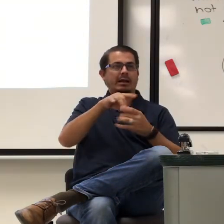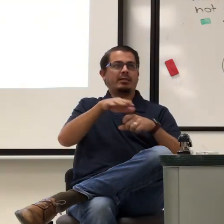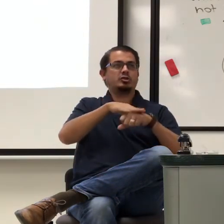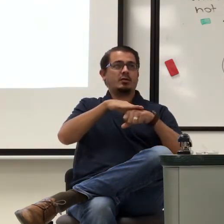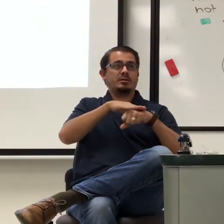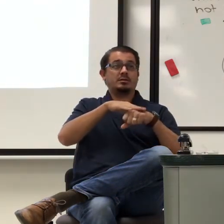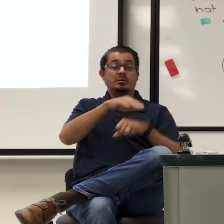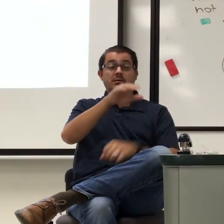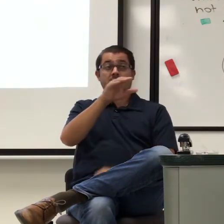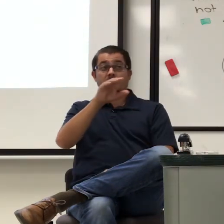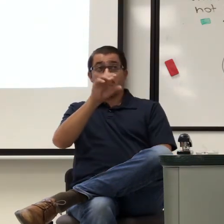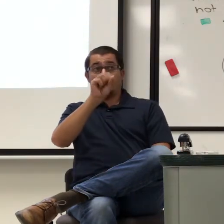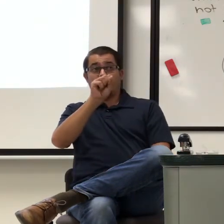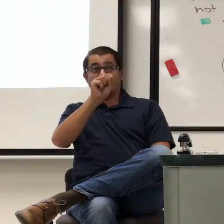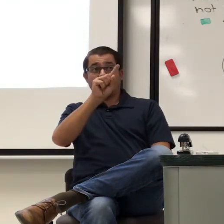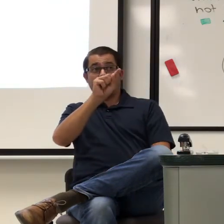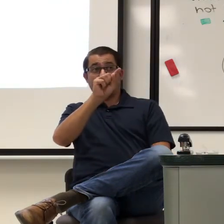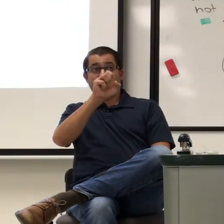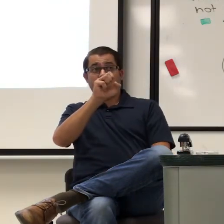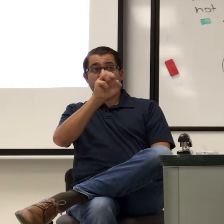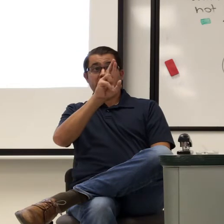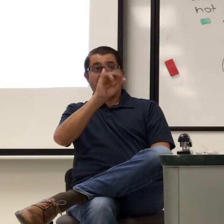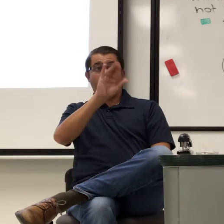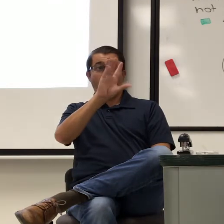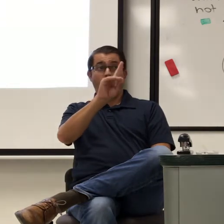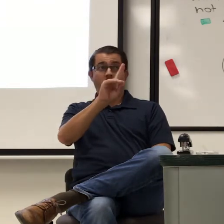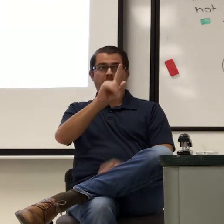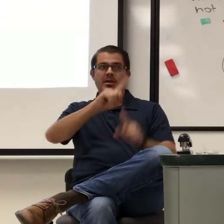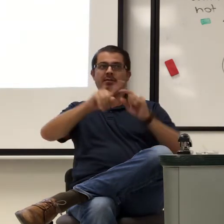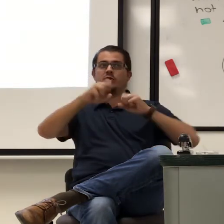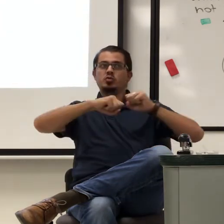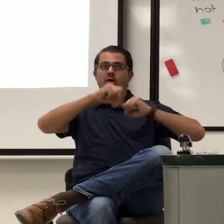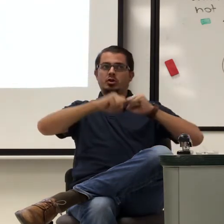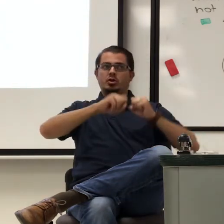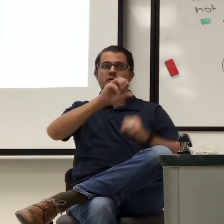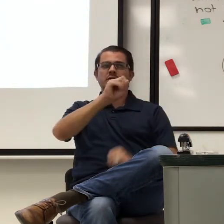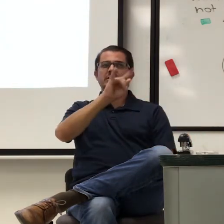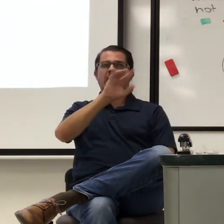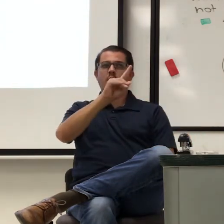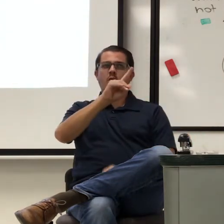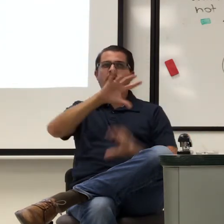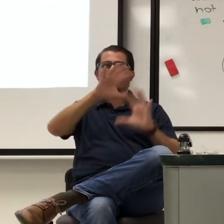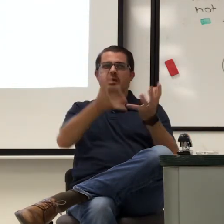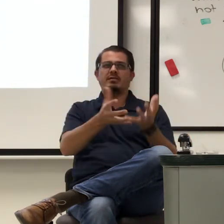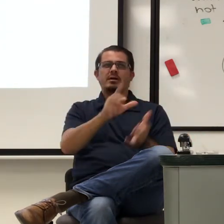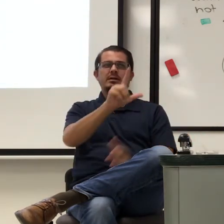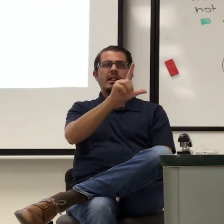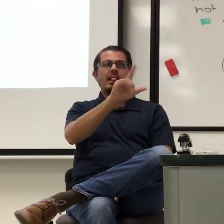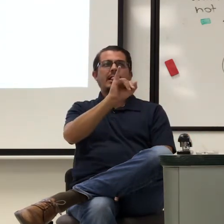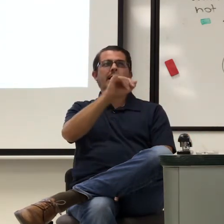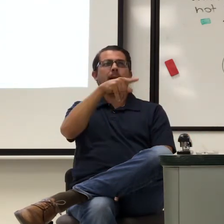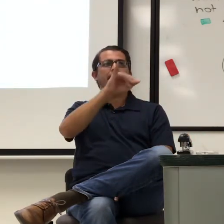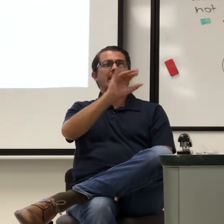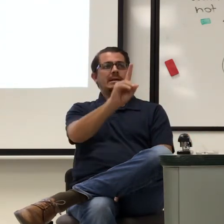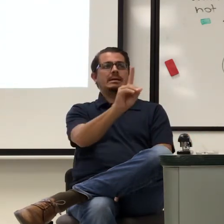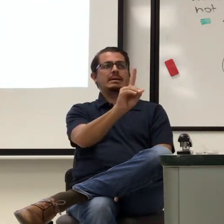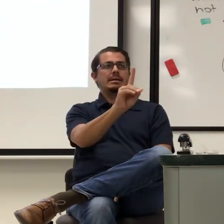Now, steroids, they have a different structure altogether. Steroid hormones are classified as lipids.